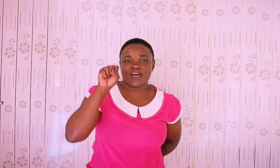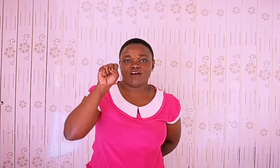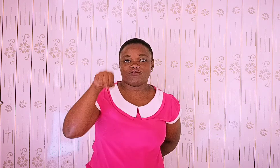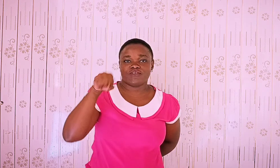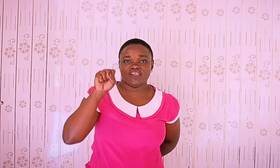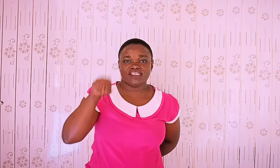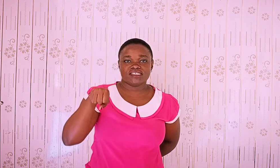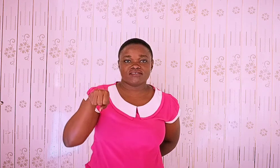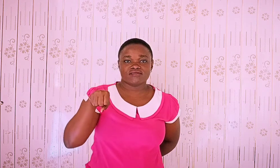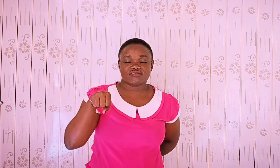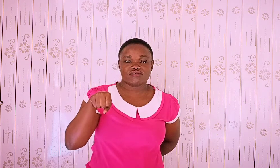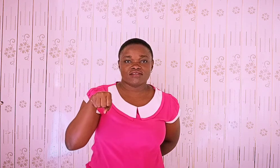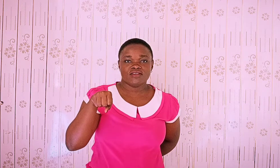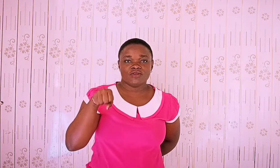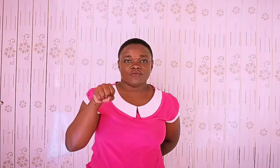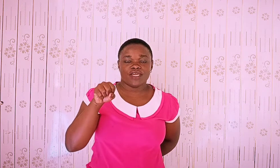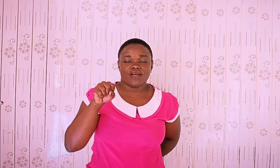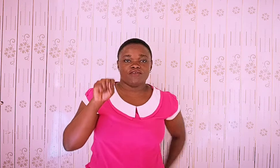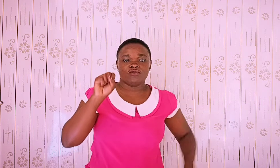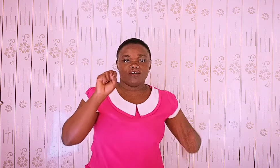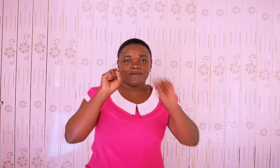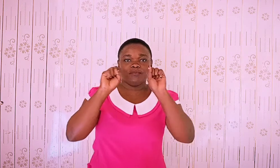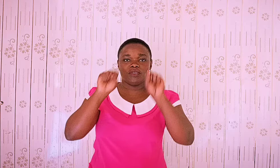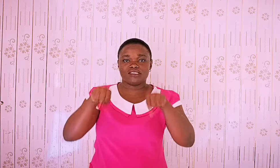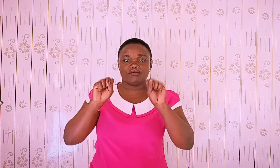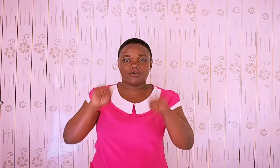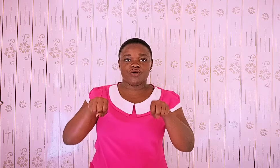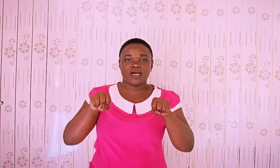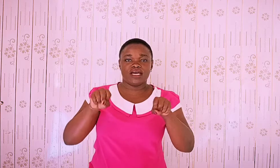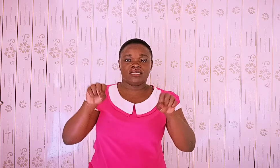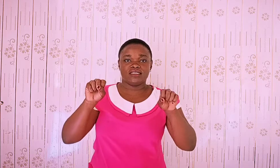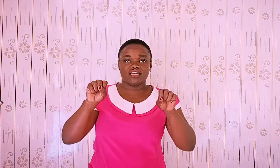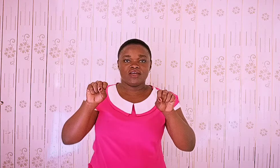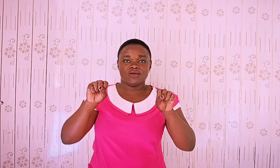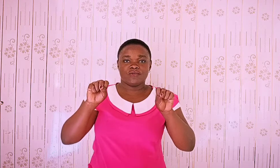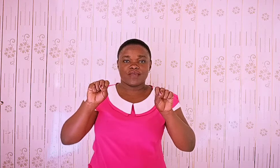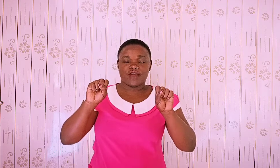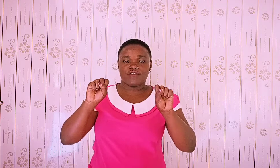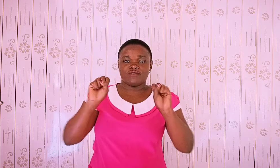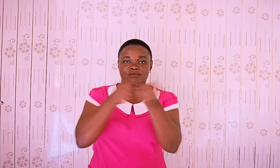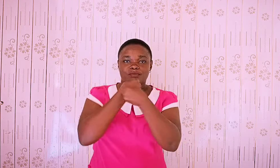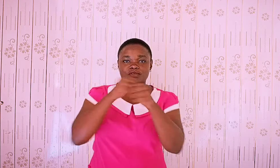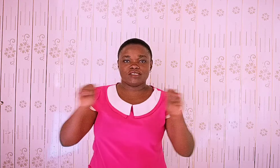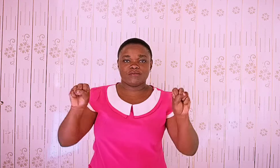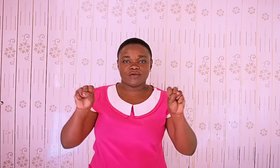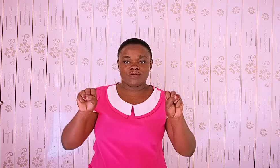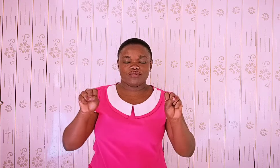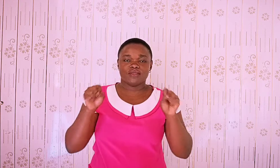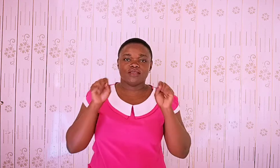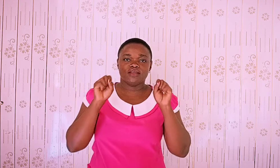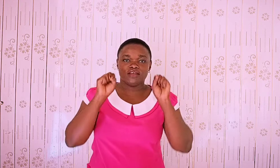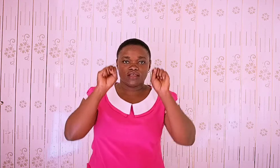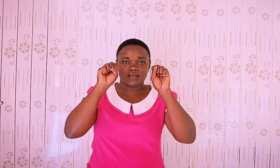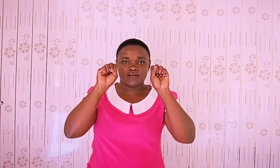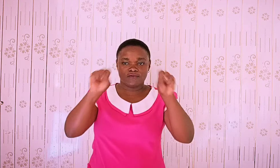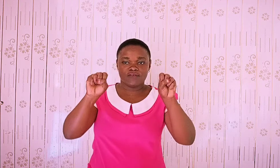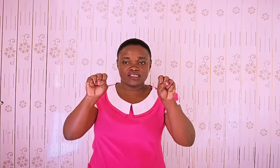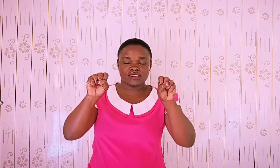have yes, we have possible, and we have impossible,